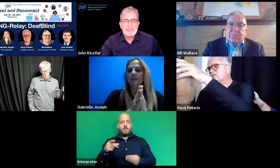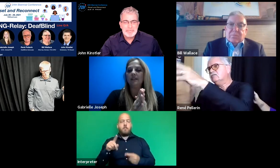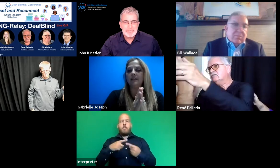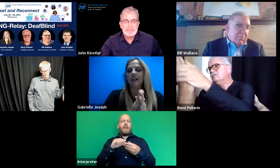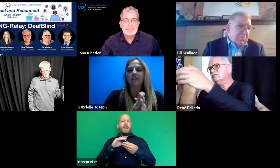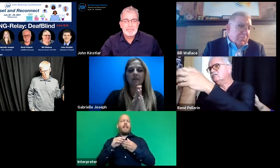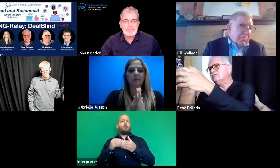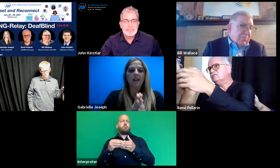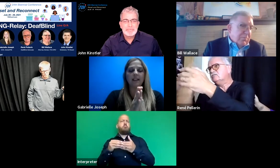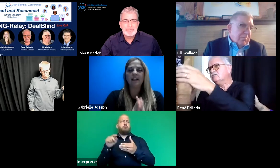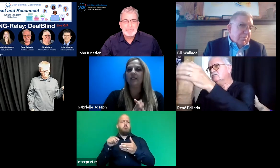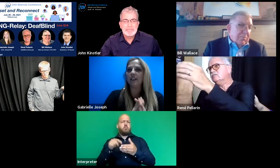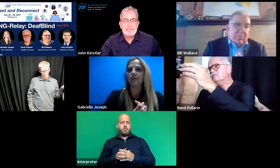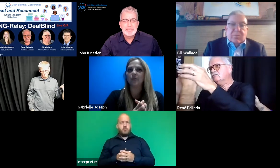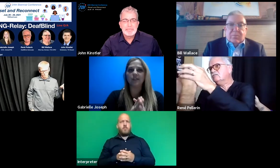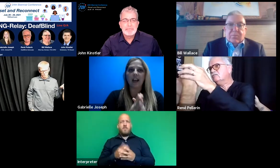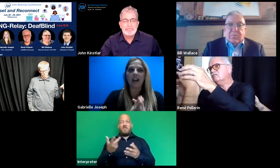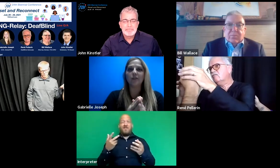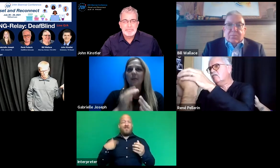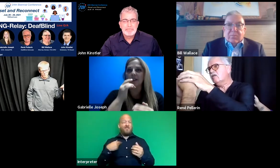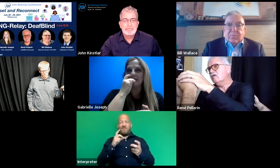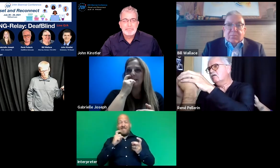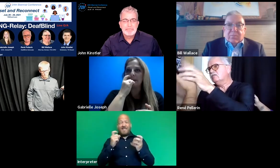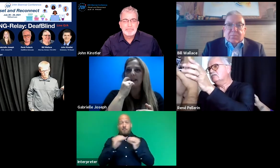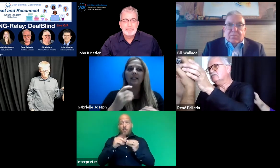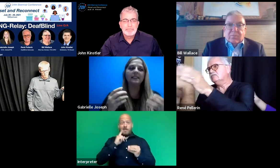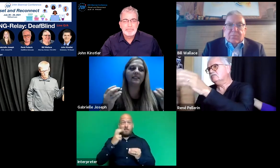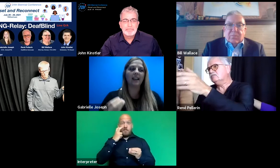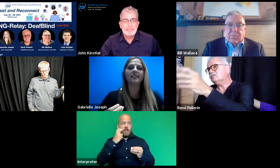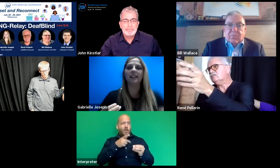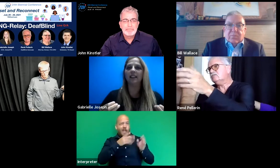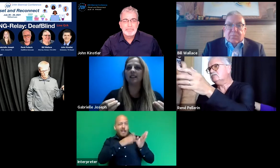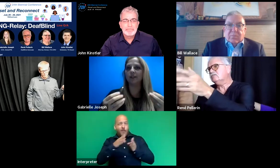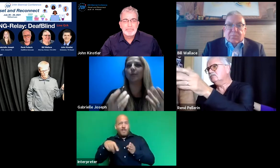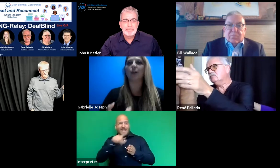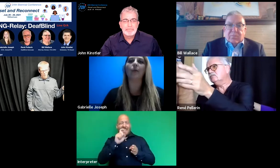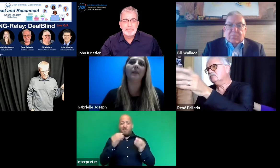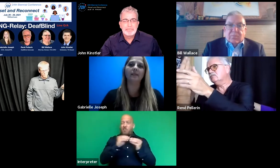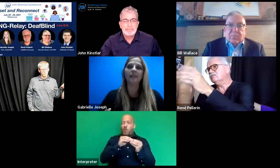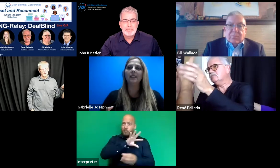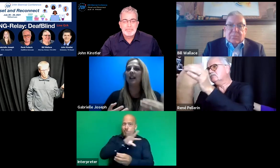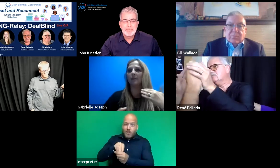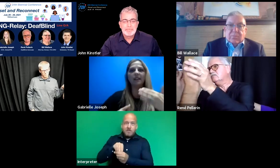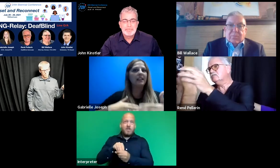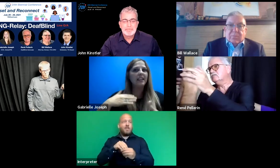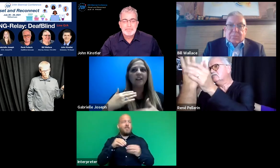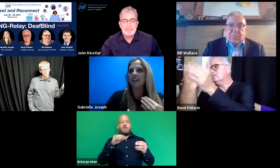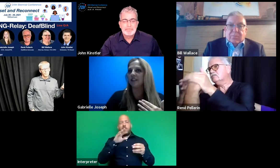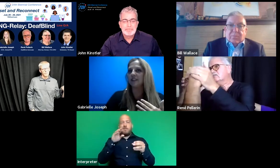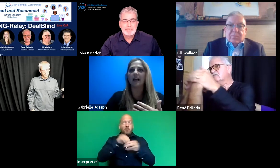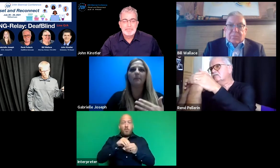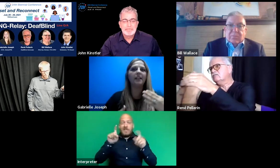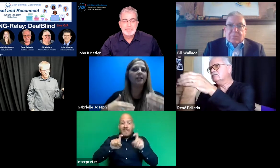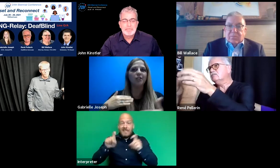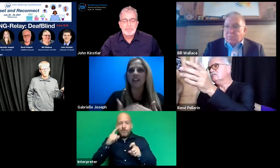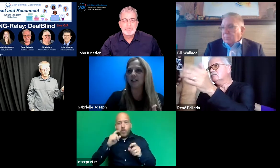More deaf-blind individuals have to participate in testing new equipment. Innovation